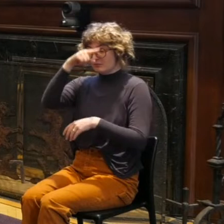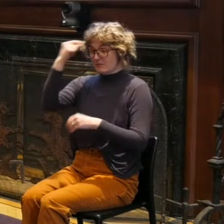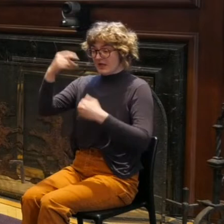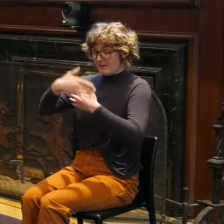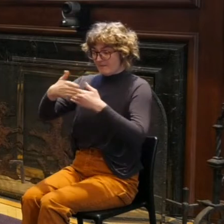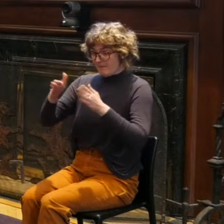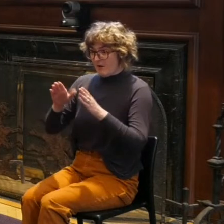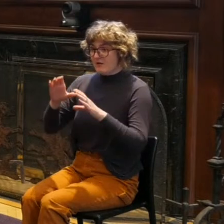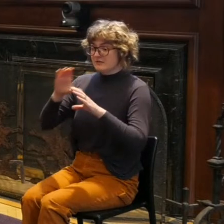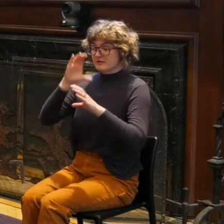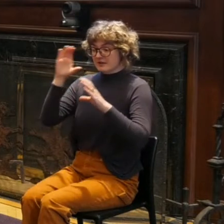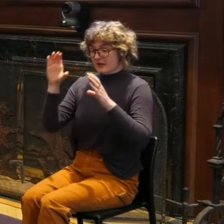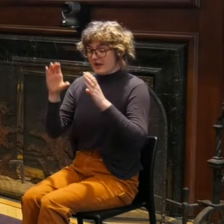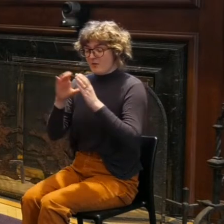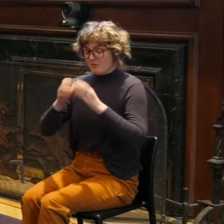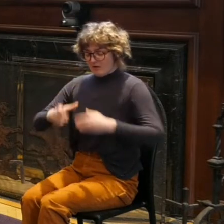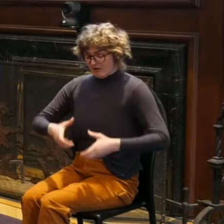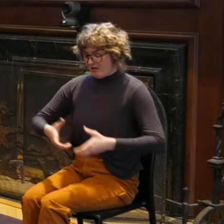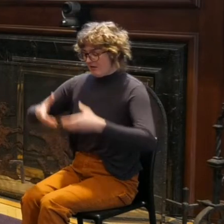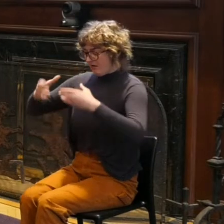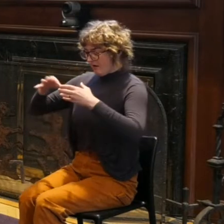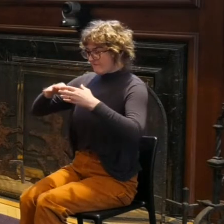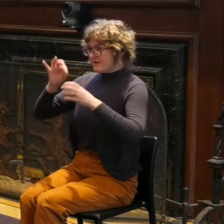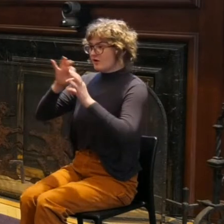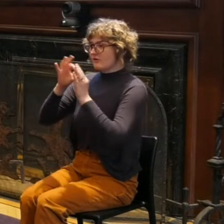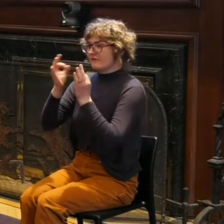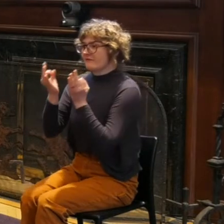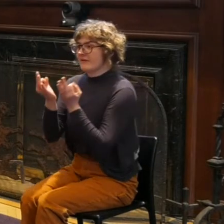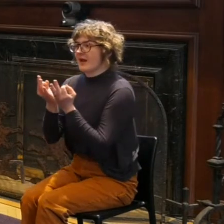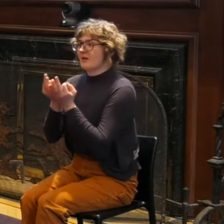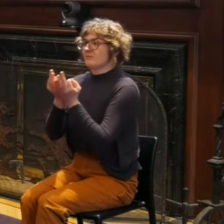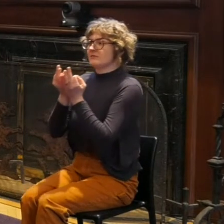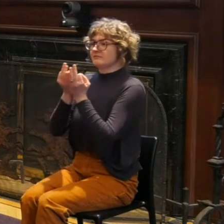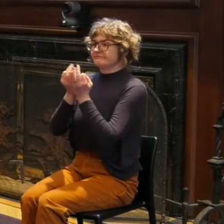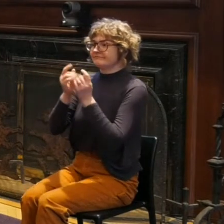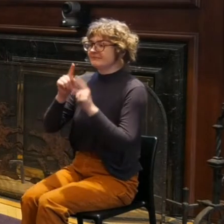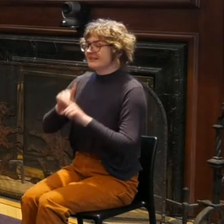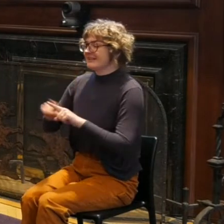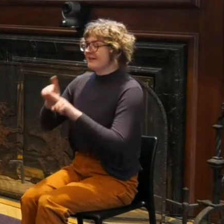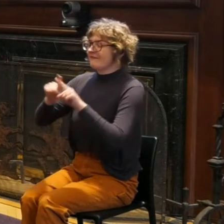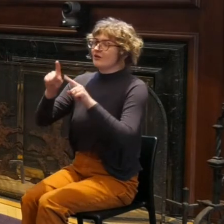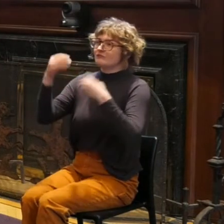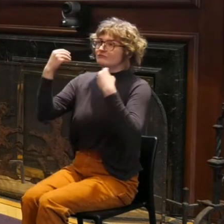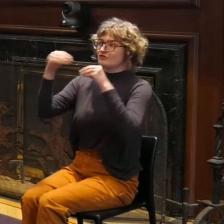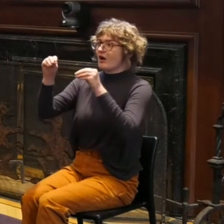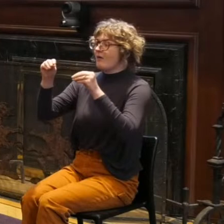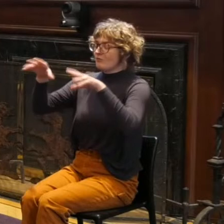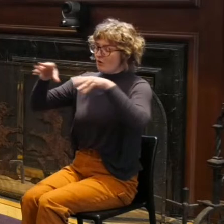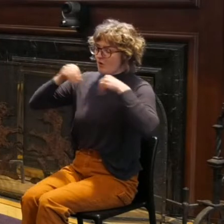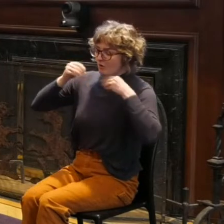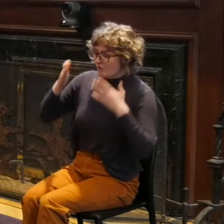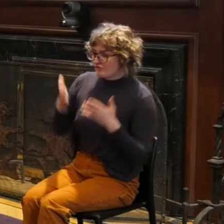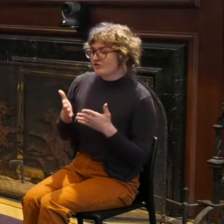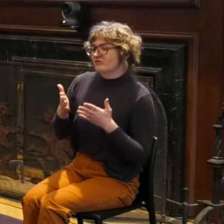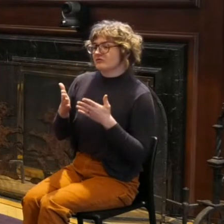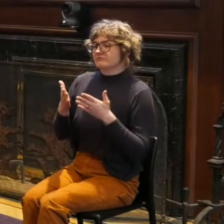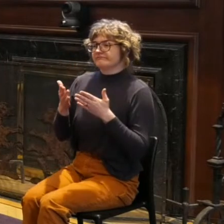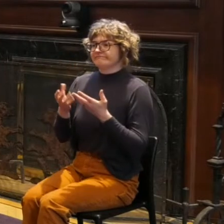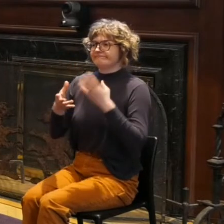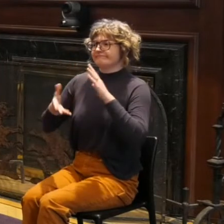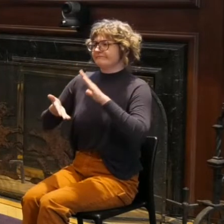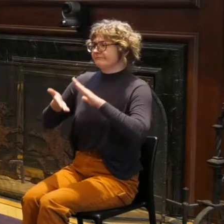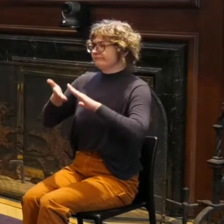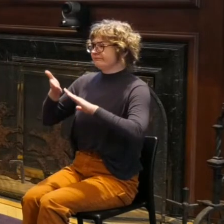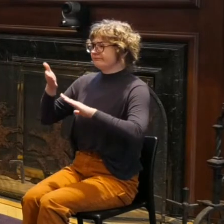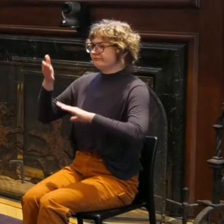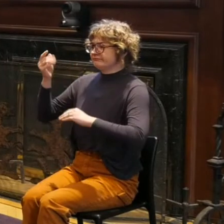family. Tiny sepia negative Nisei shop owners disappeared into a wasteland like this